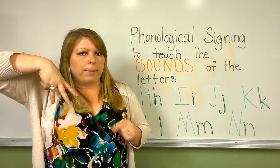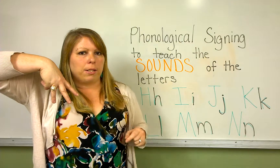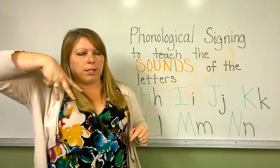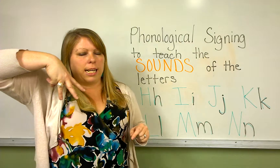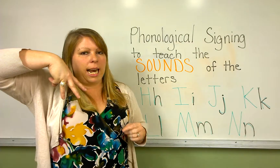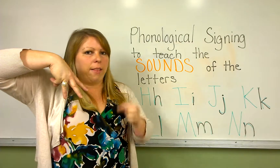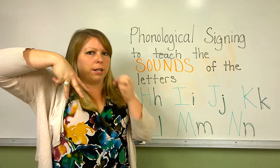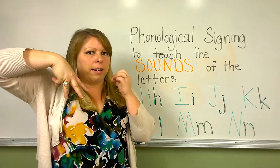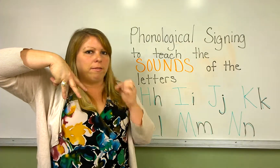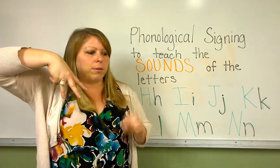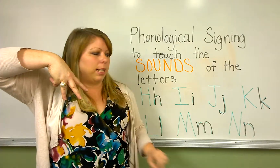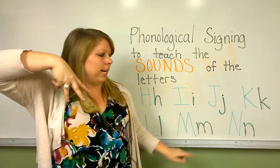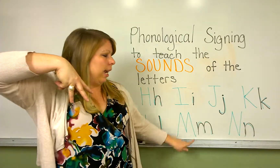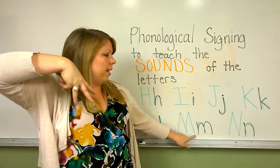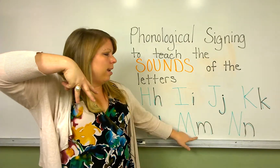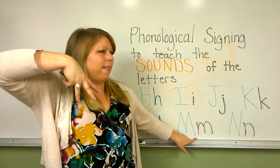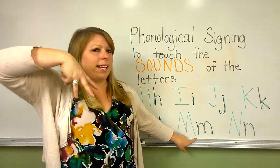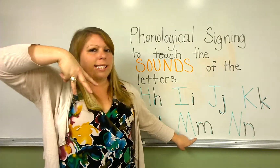are together and folded in, and they say,